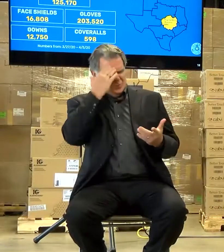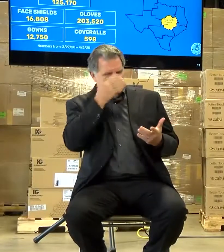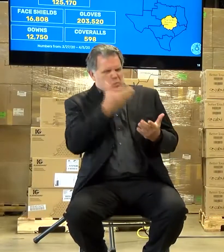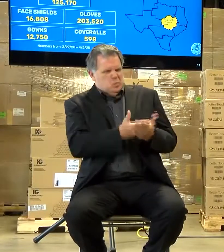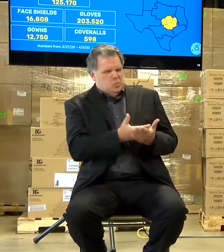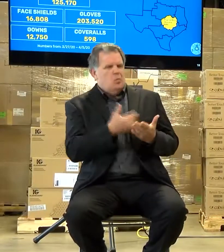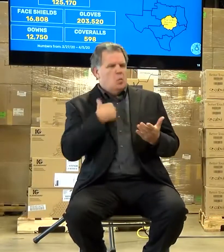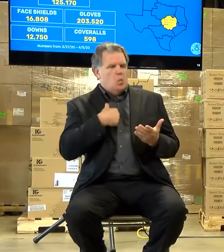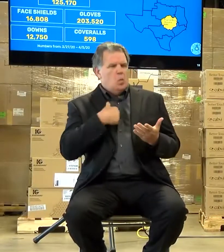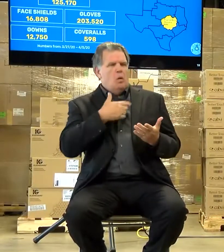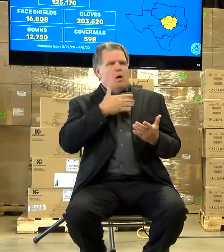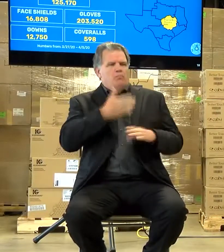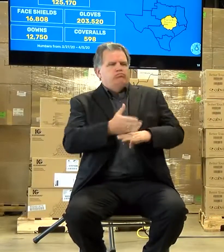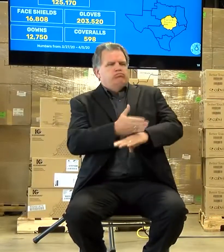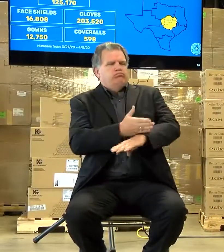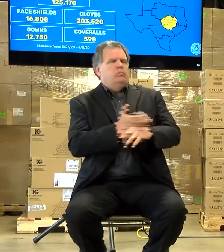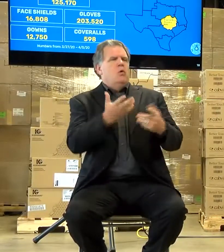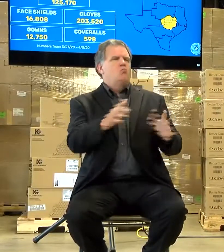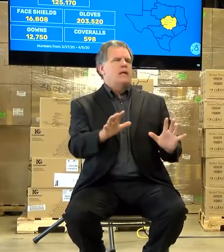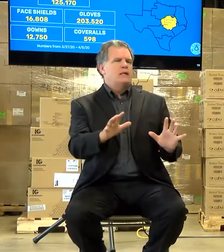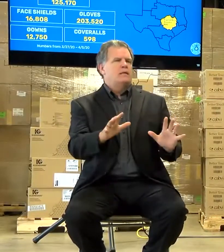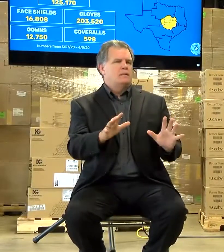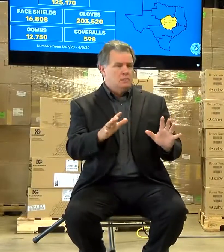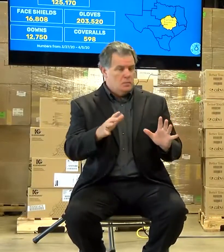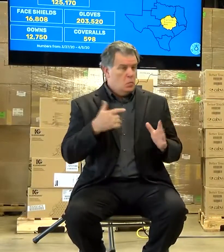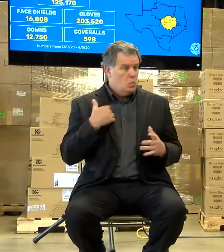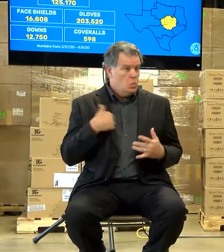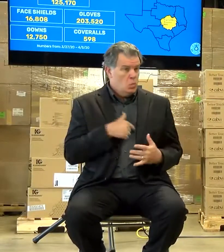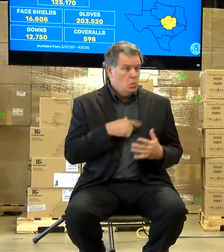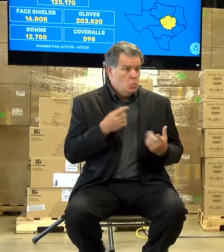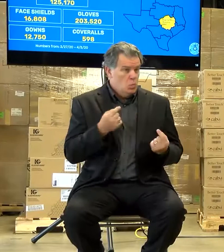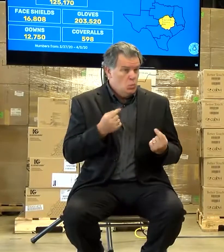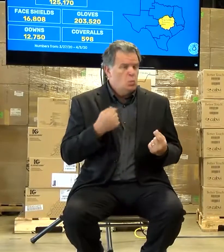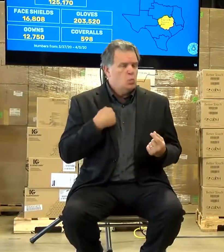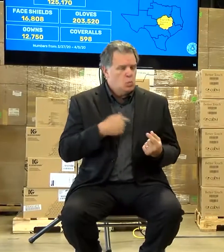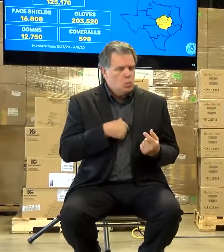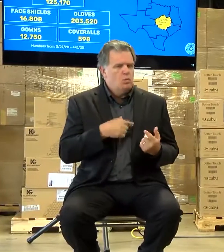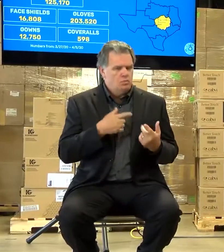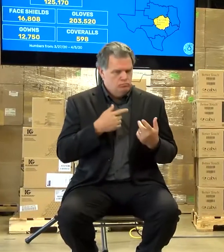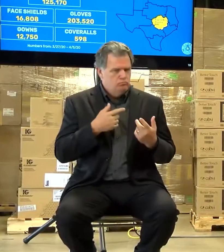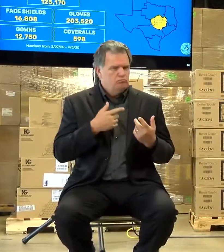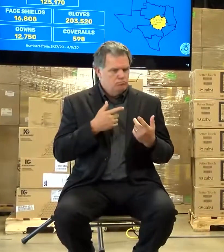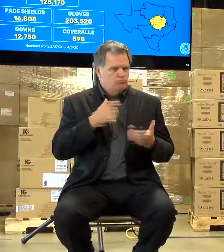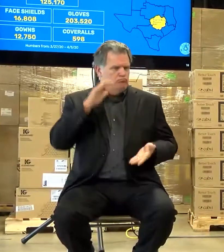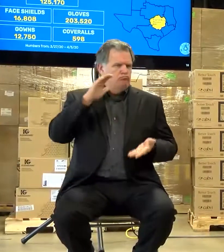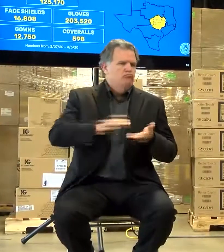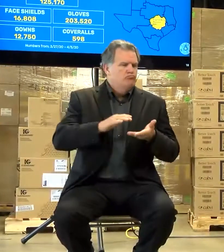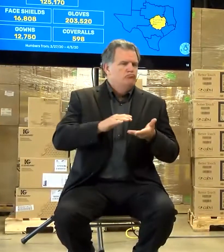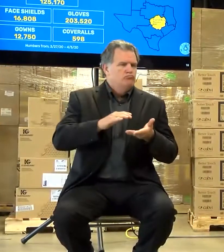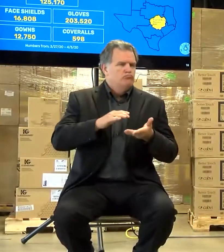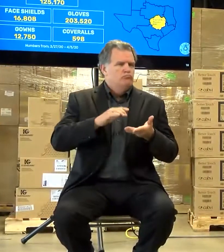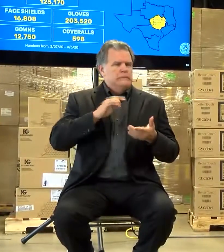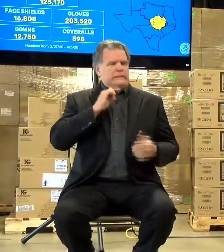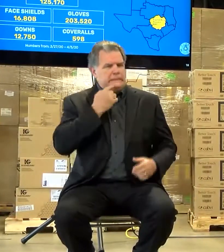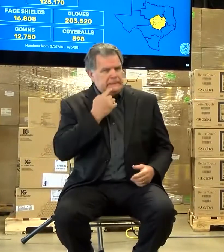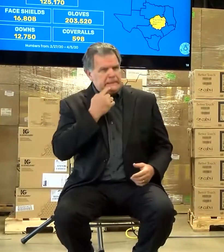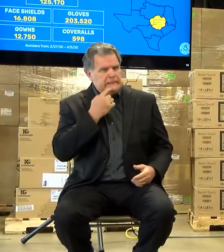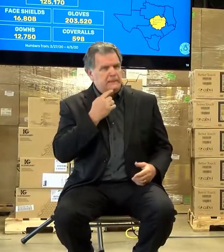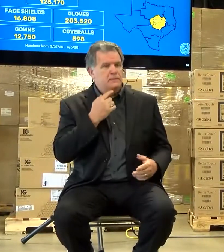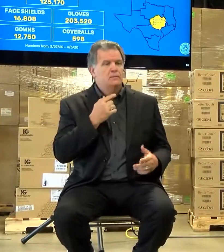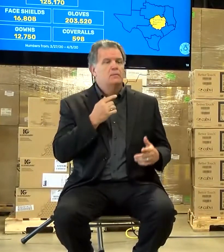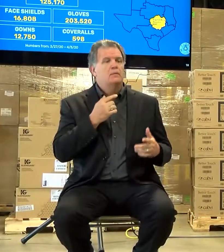the curve, if you will. So we are making the disease less severe than it would have been had we not taken the steps that the governor